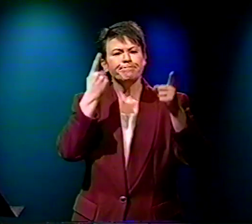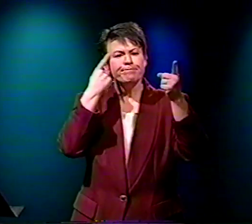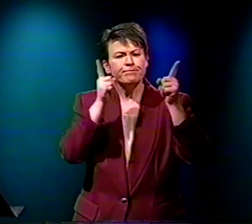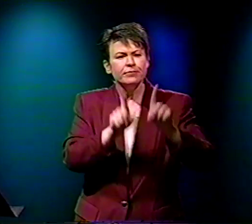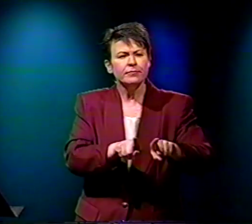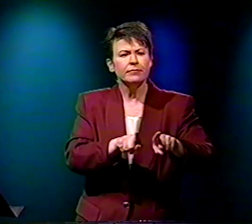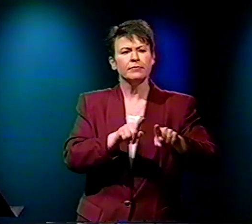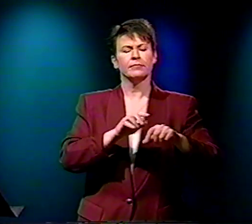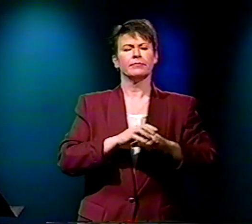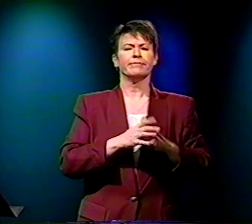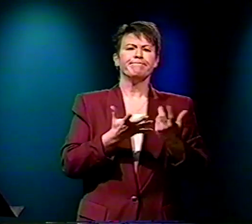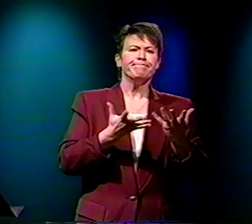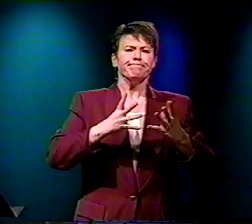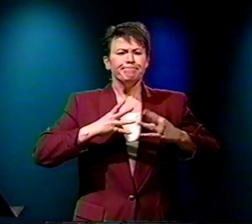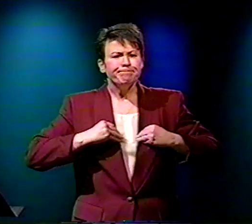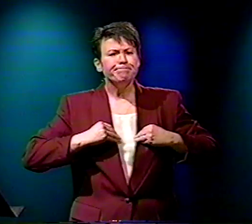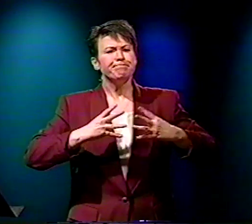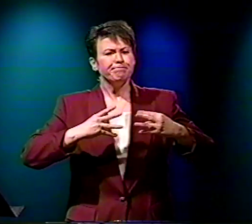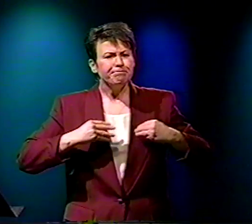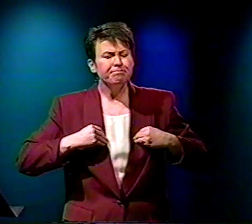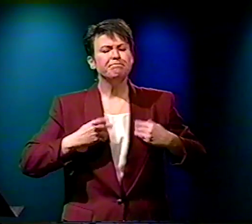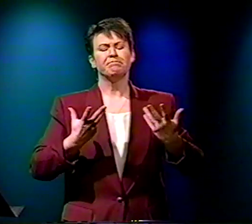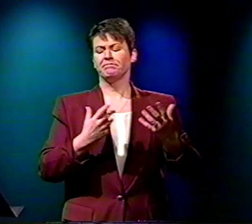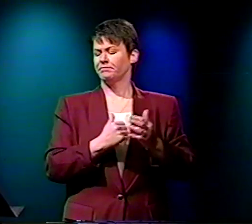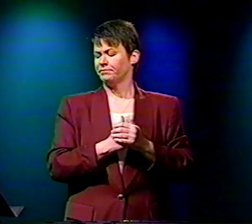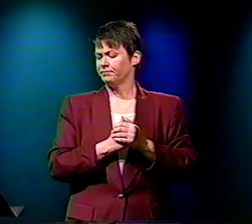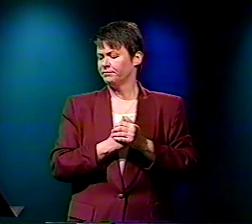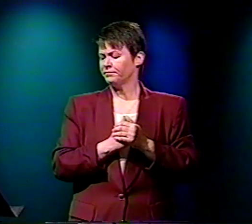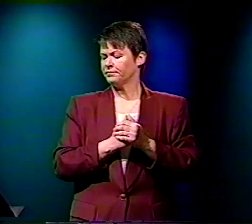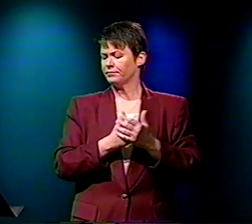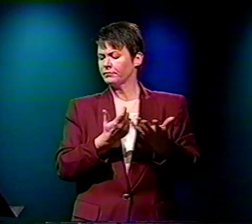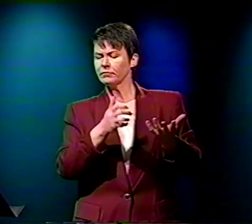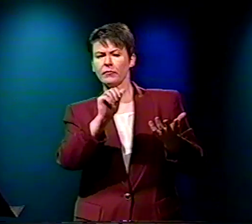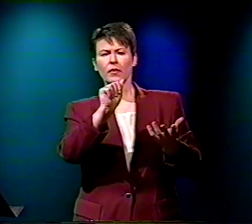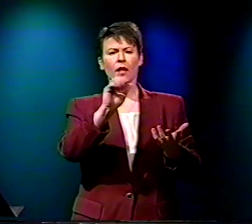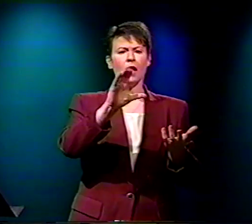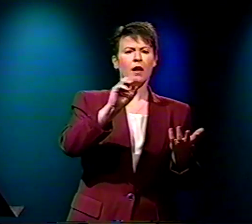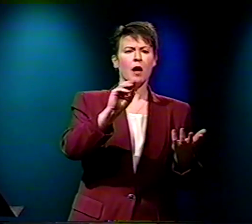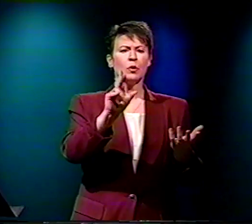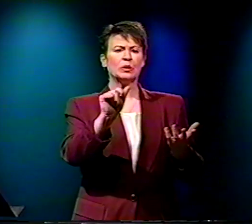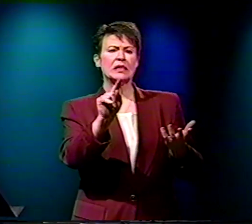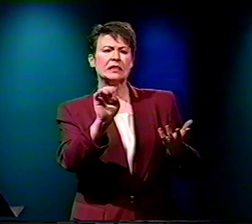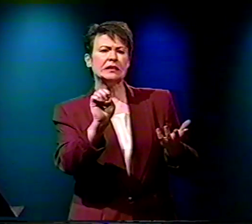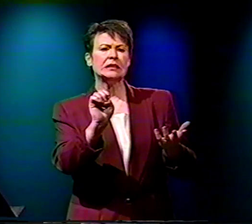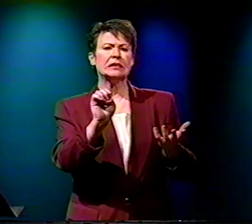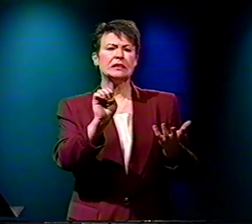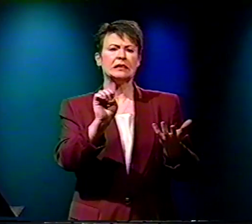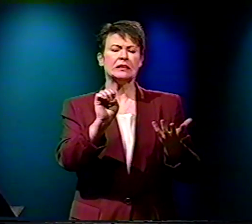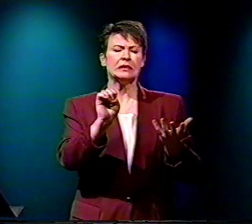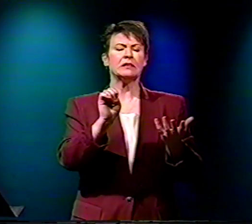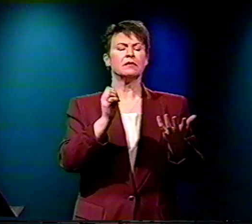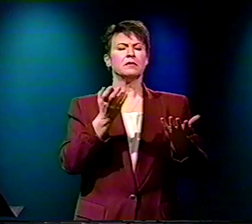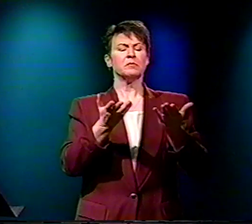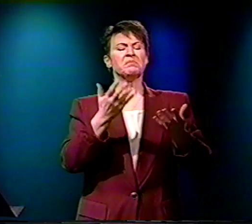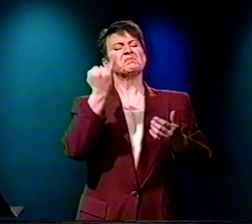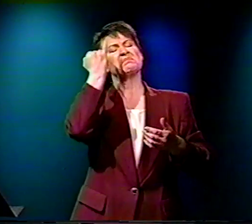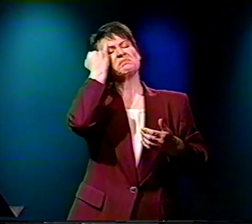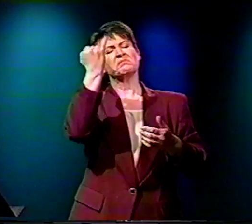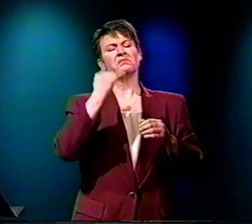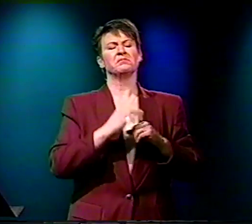that there is a process of compromise, that there is a process of accepting and giving and taking, that there is a willingness to